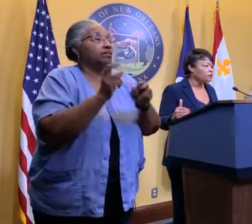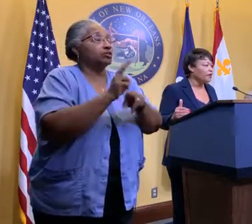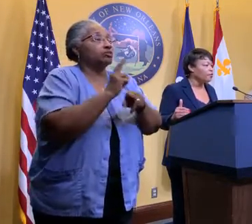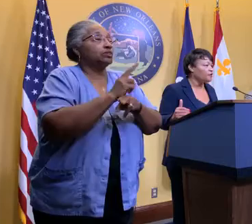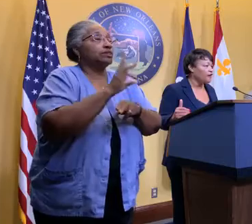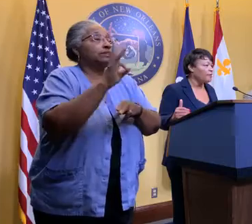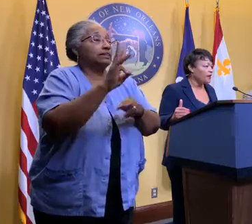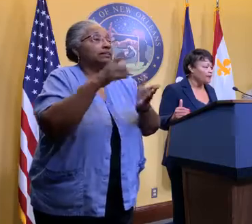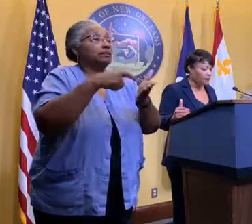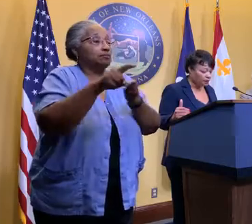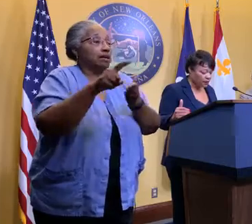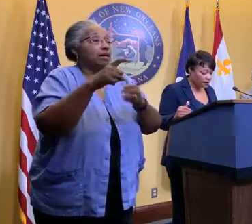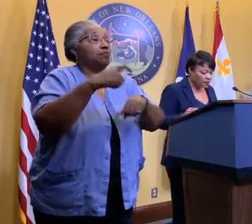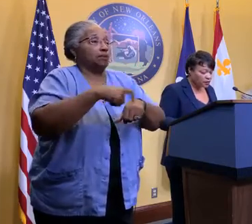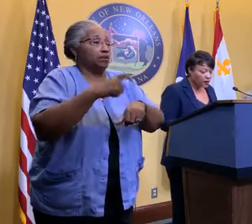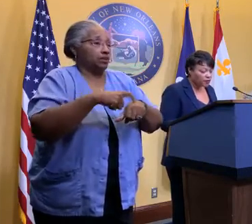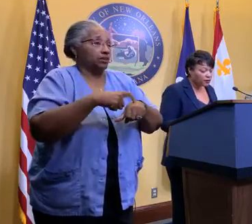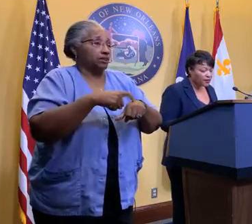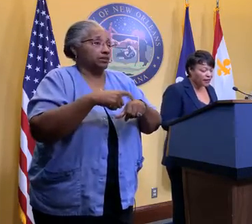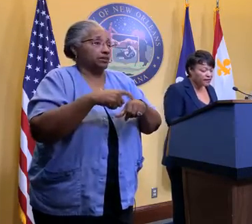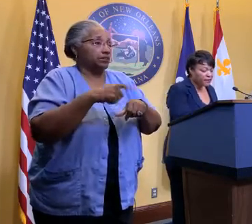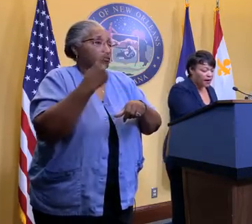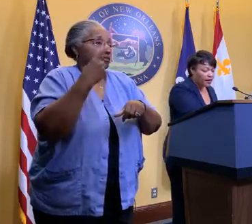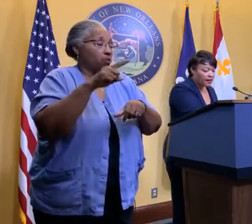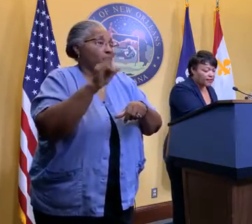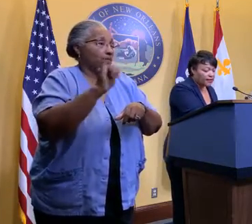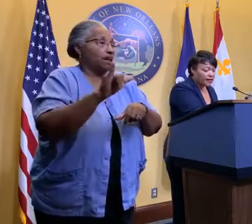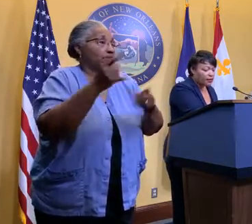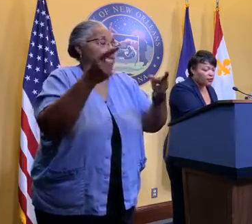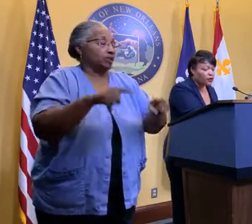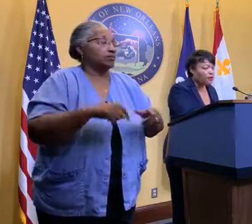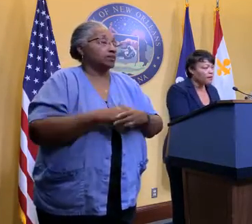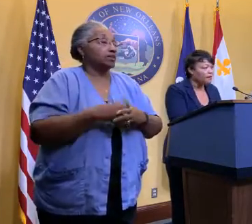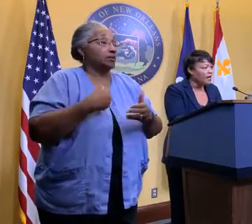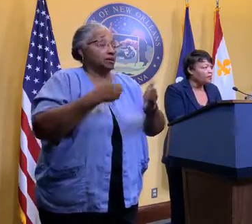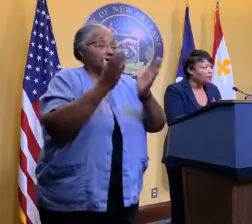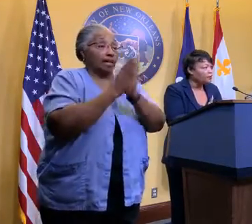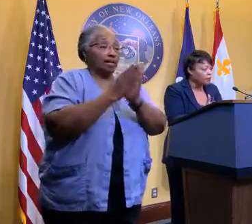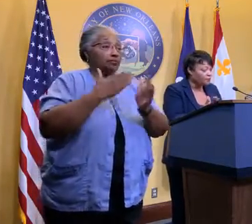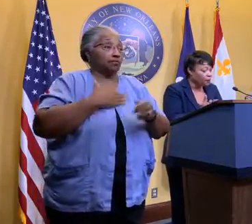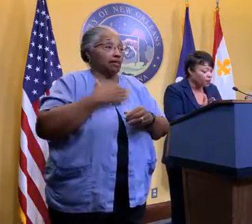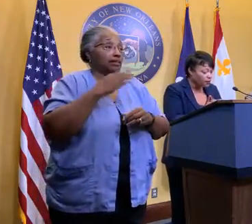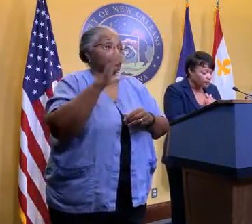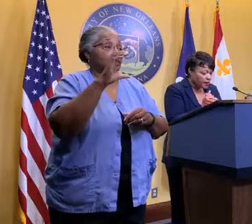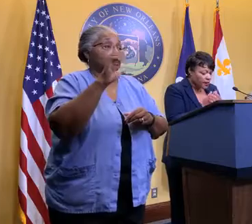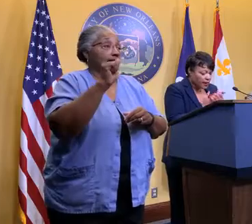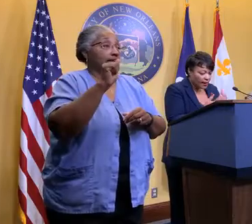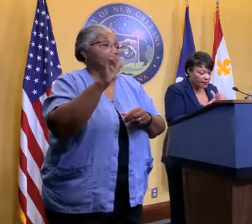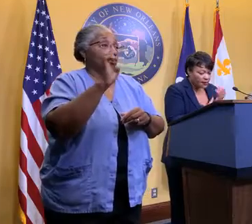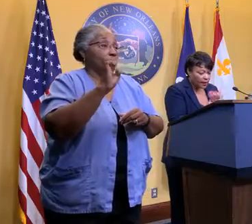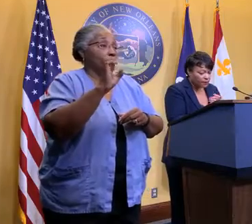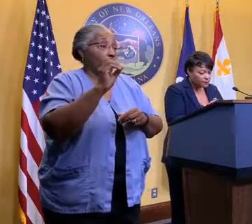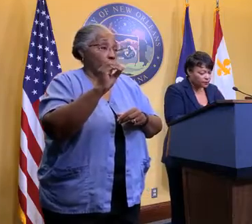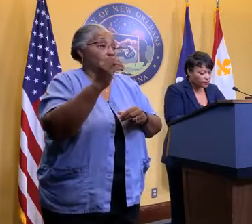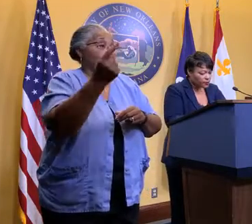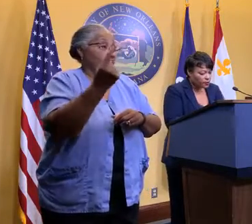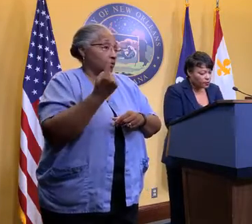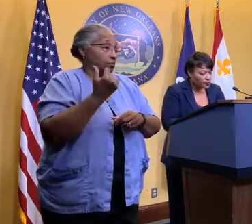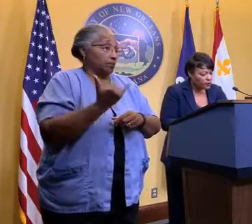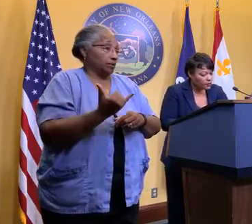day associated with that pay period. So I'm gonna ask my CAO, Gilbert Montaño, to come forward, and